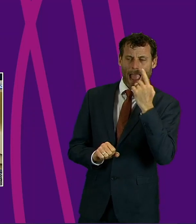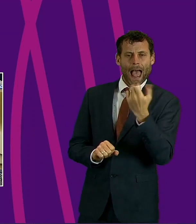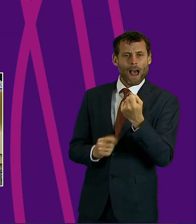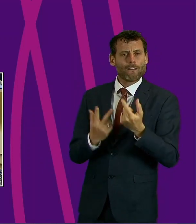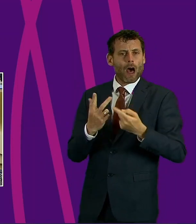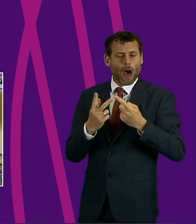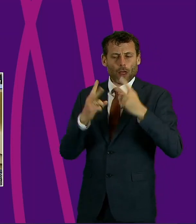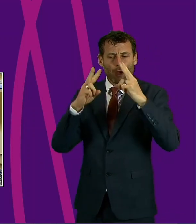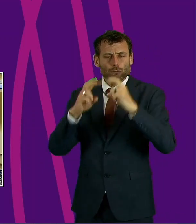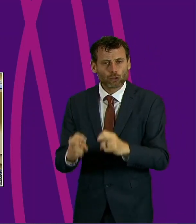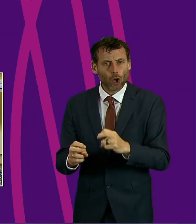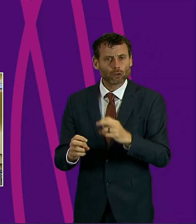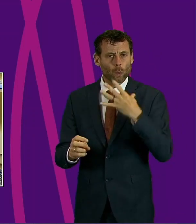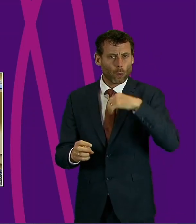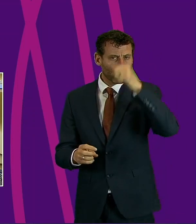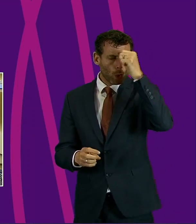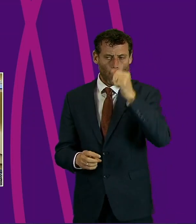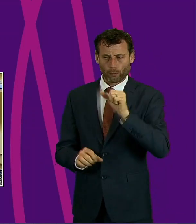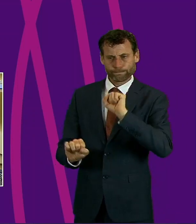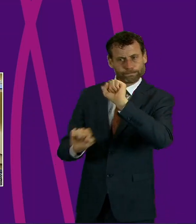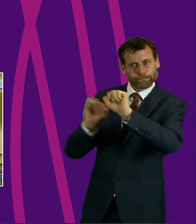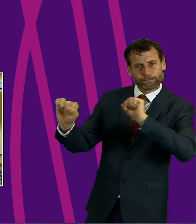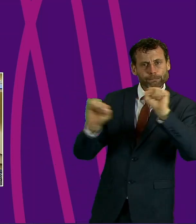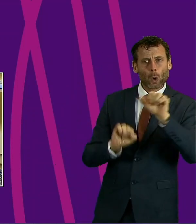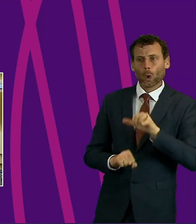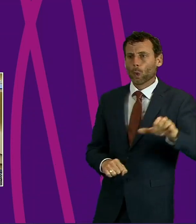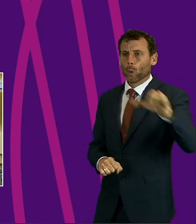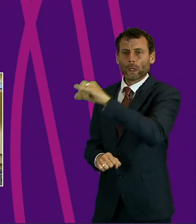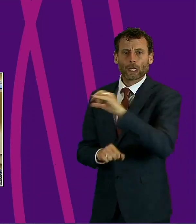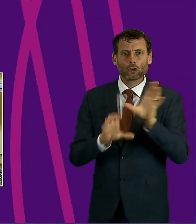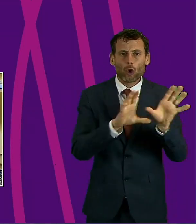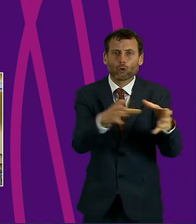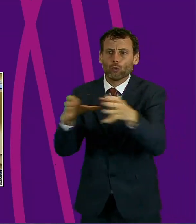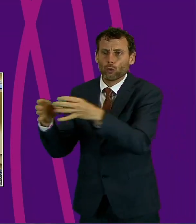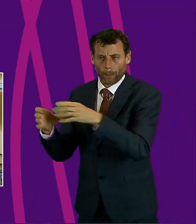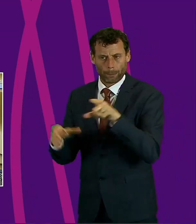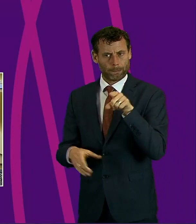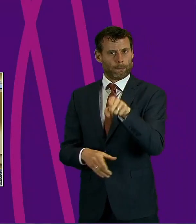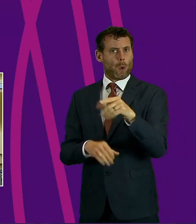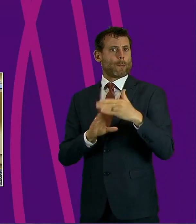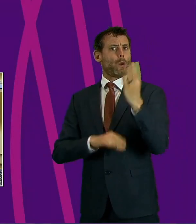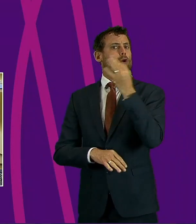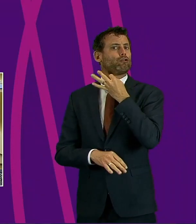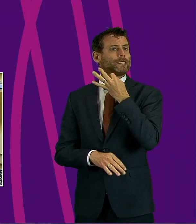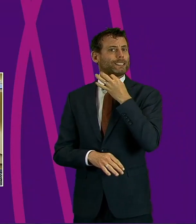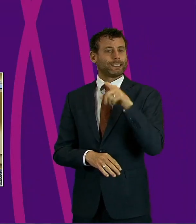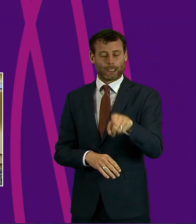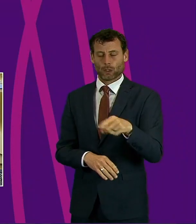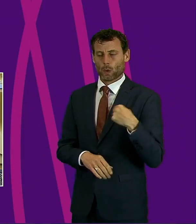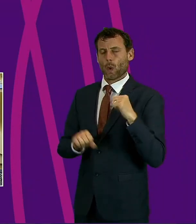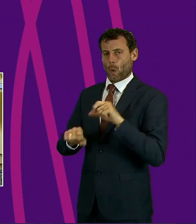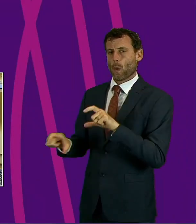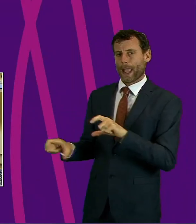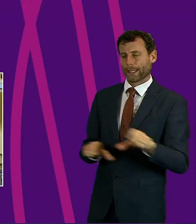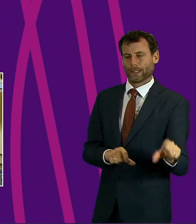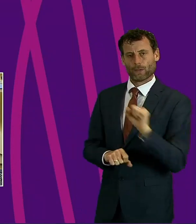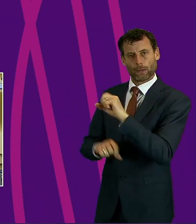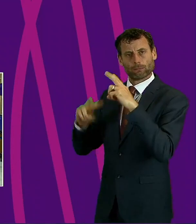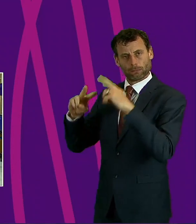it's due to report, I understand, by the end of the month, and we will be guided by evidence in assessing the continued risks from the